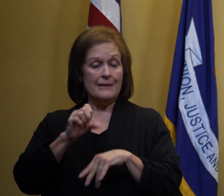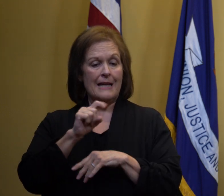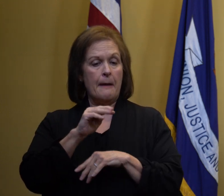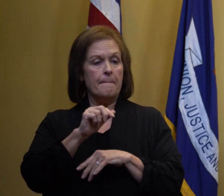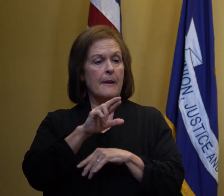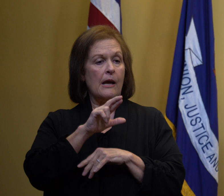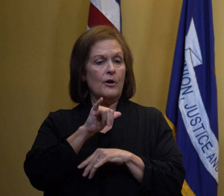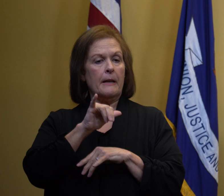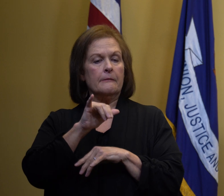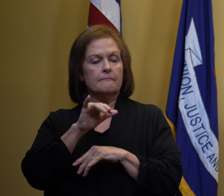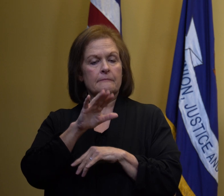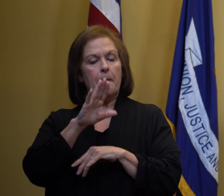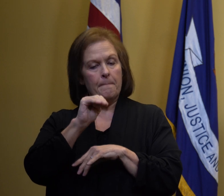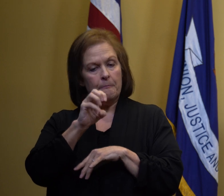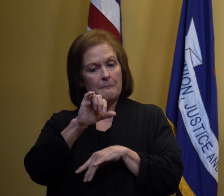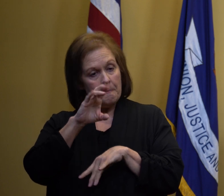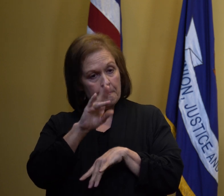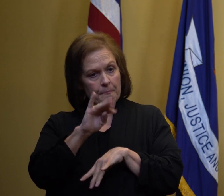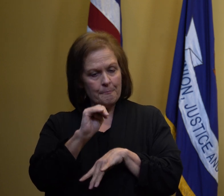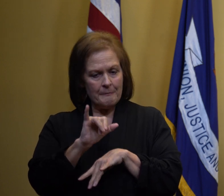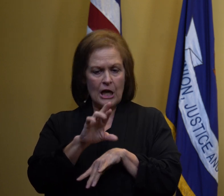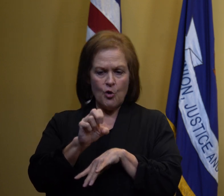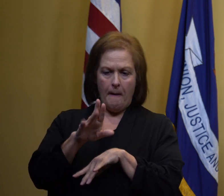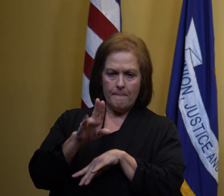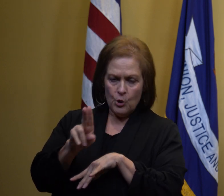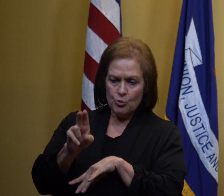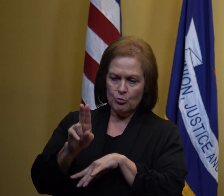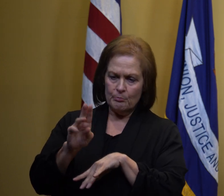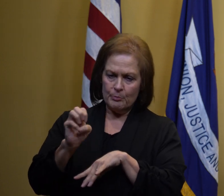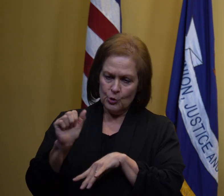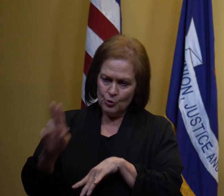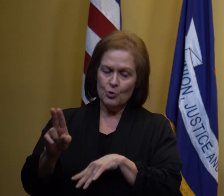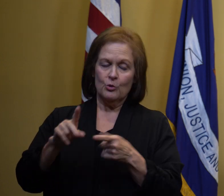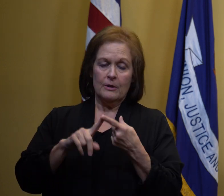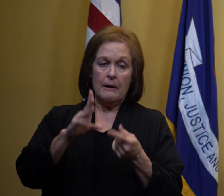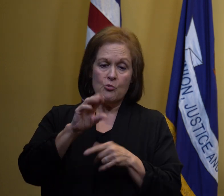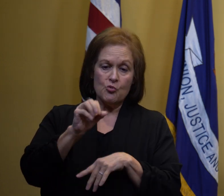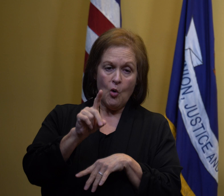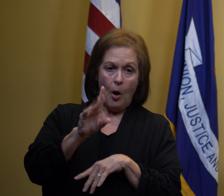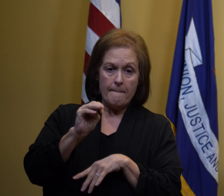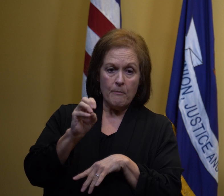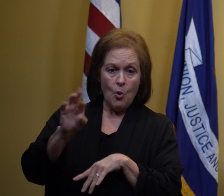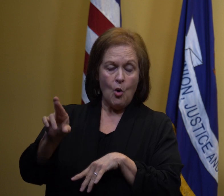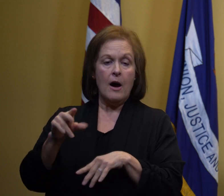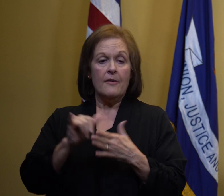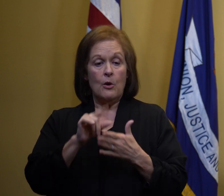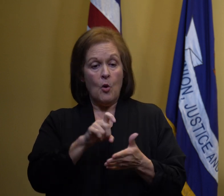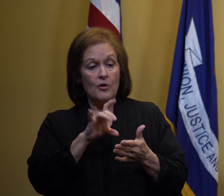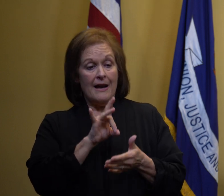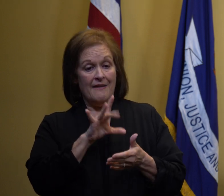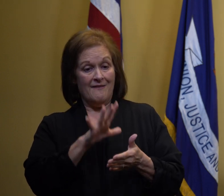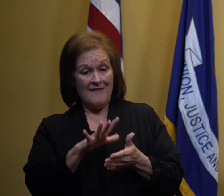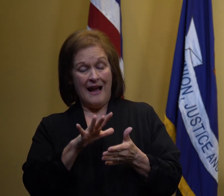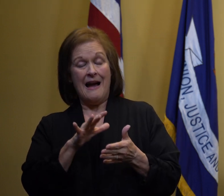Maribou, and shortly to be advertised, Broadmoor. That information, along with the $185